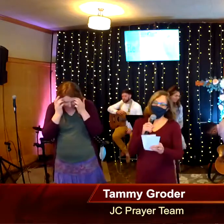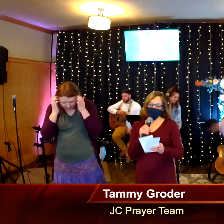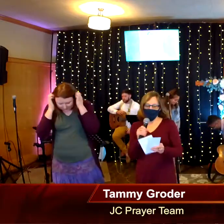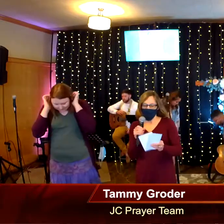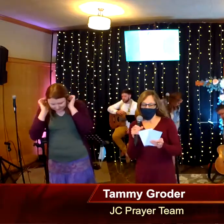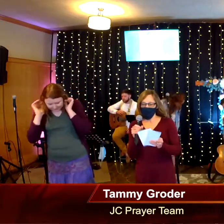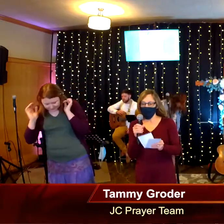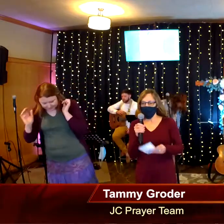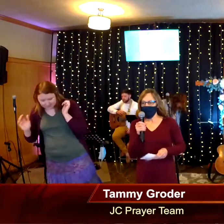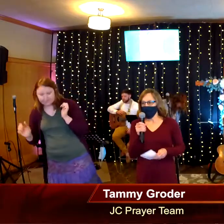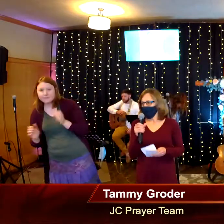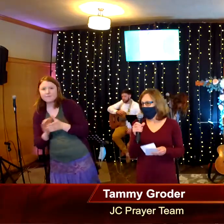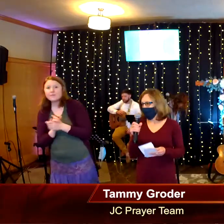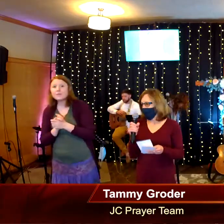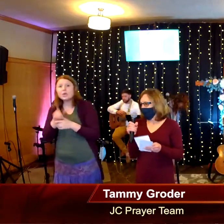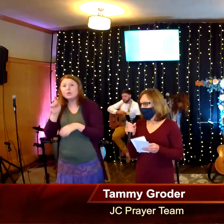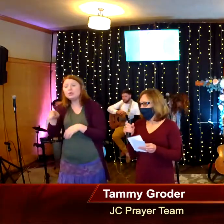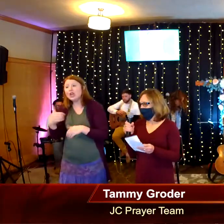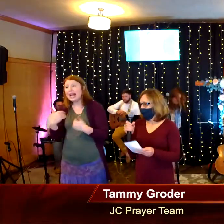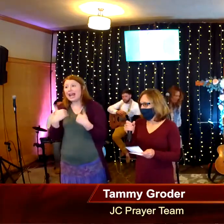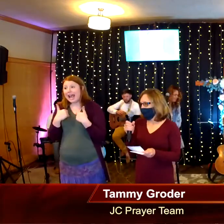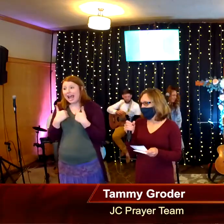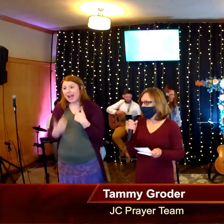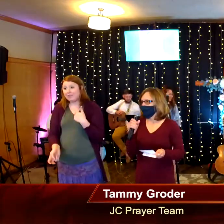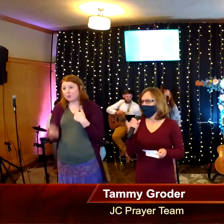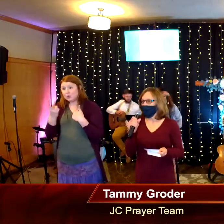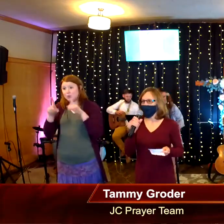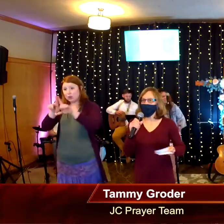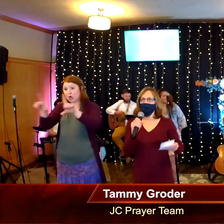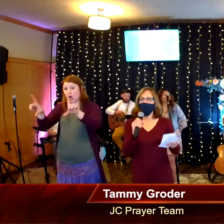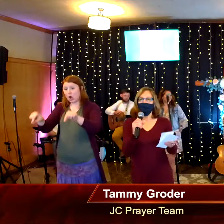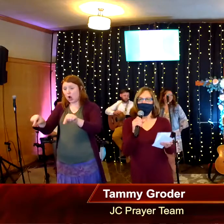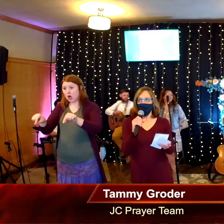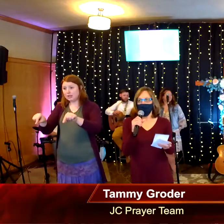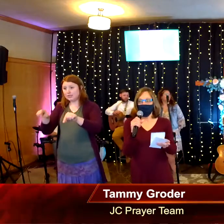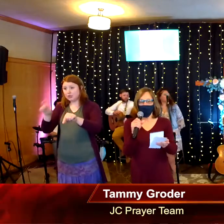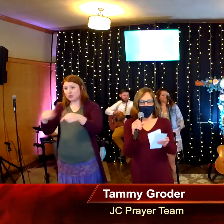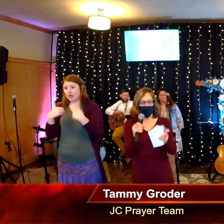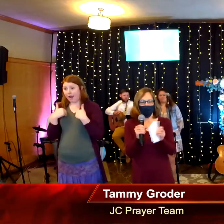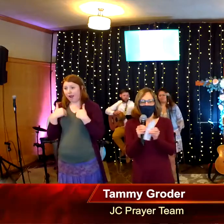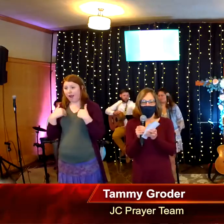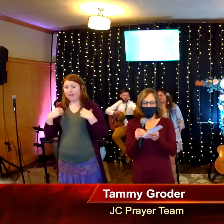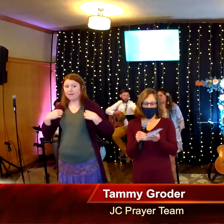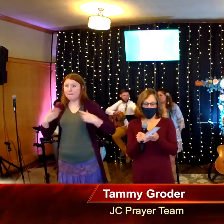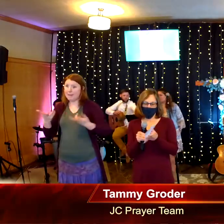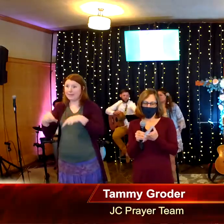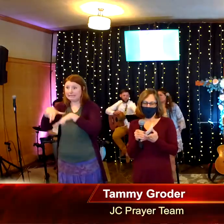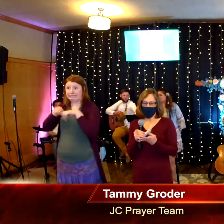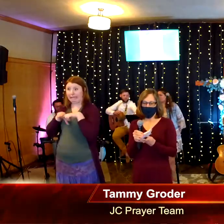So, you should have two things in your hands or your lap or you're sitting on it.